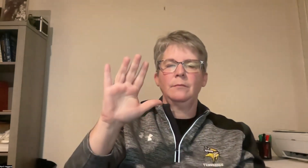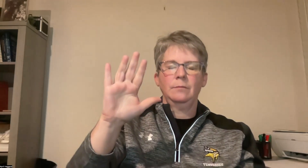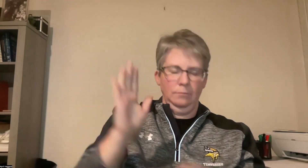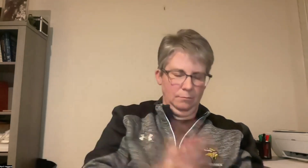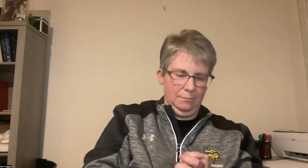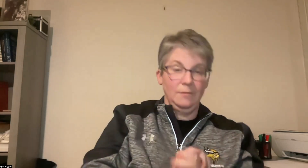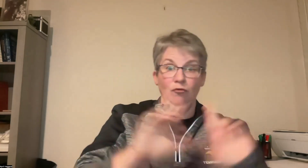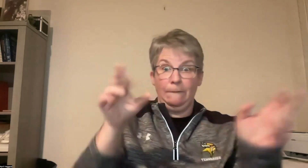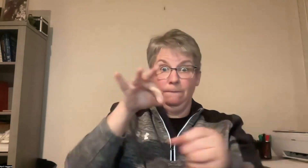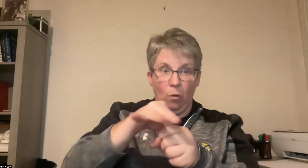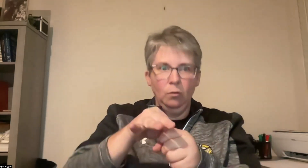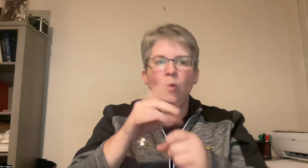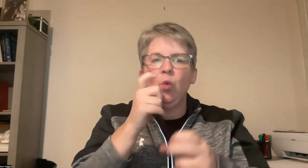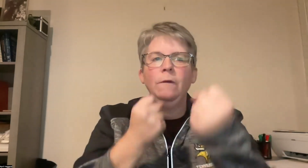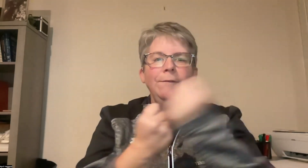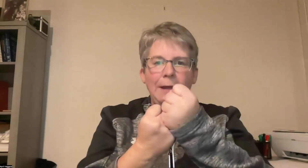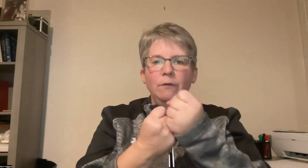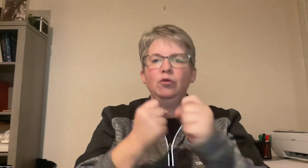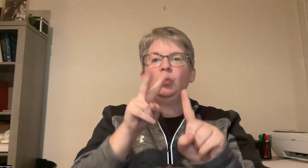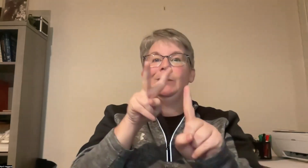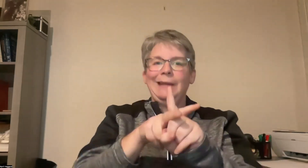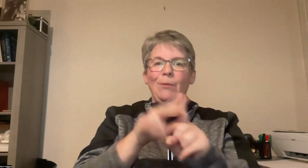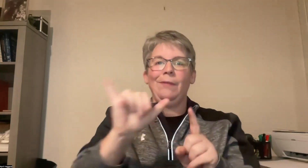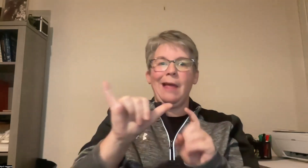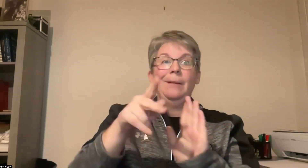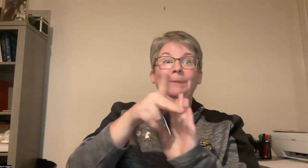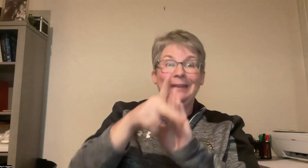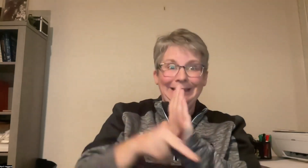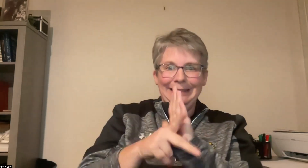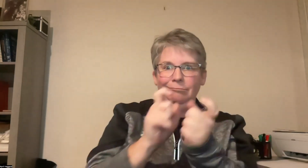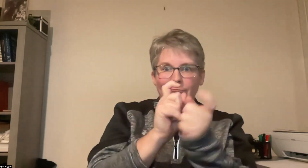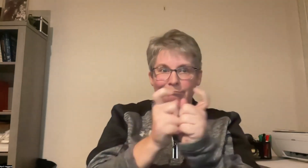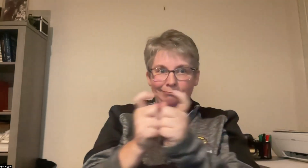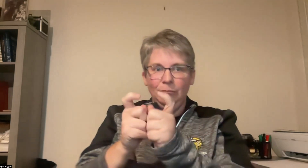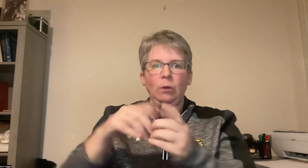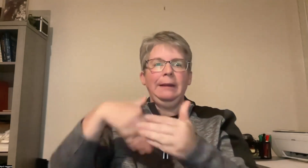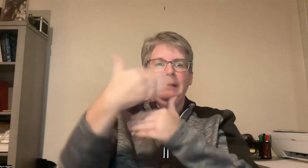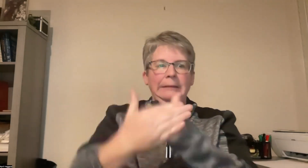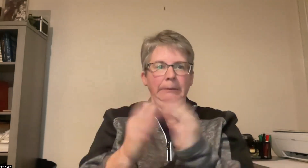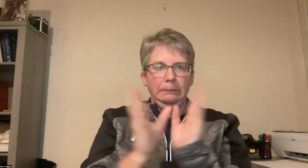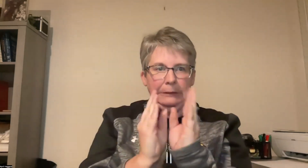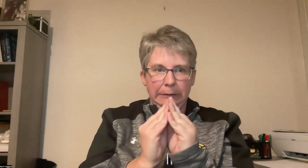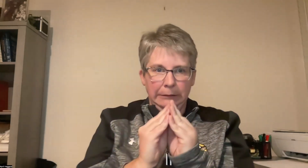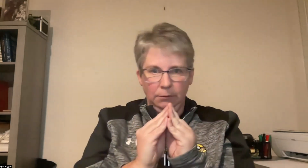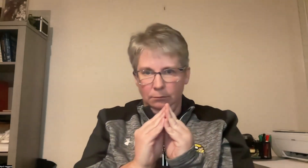We have 6. Are we ready to vote? Okay, so who supports the policy